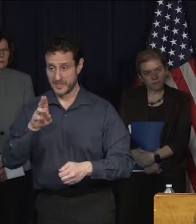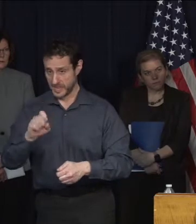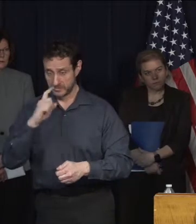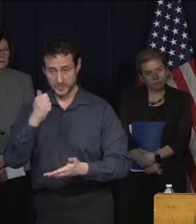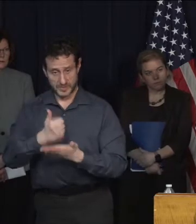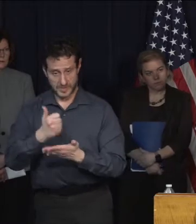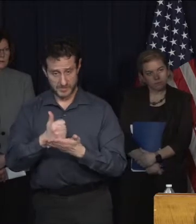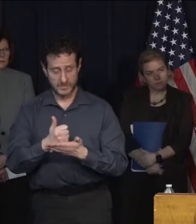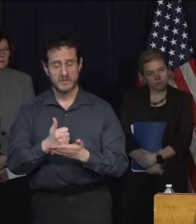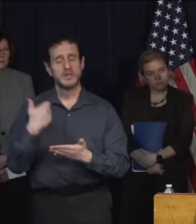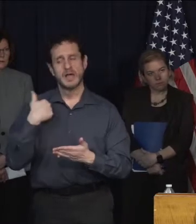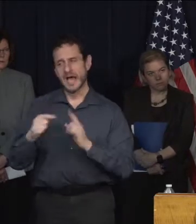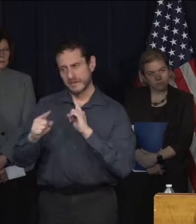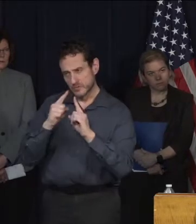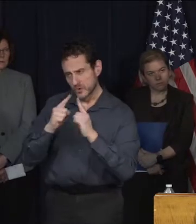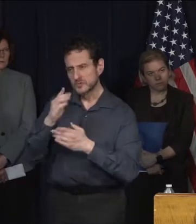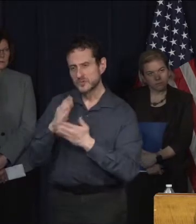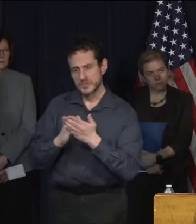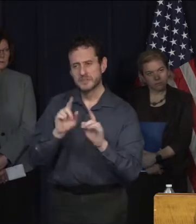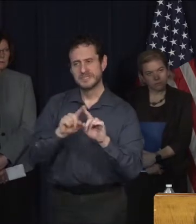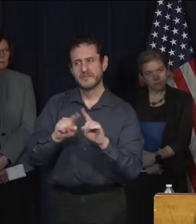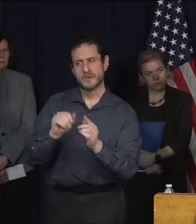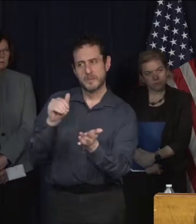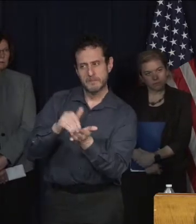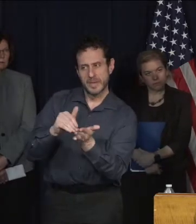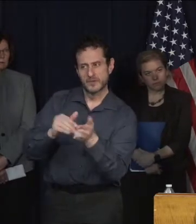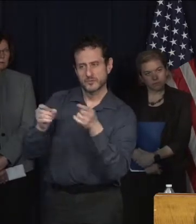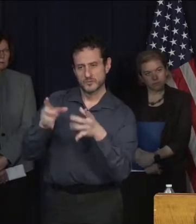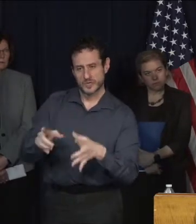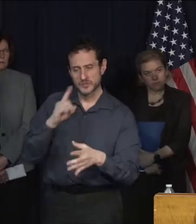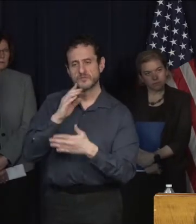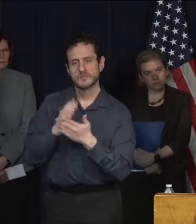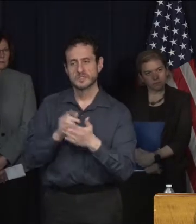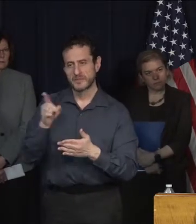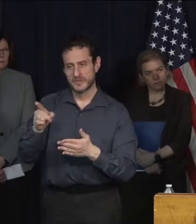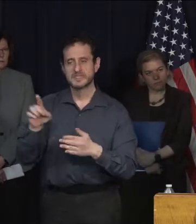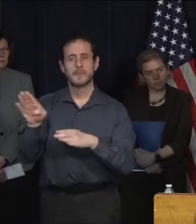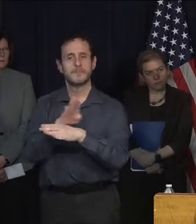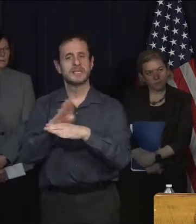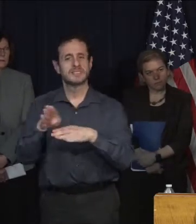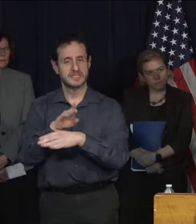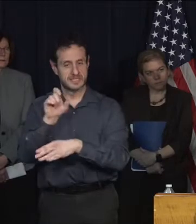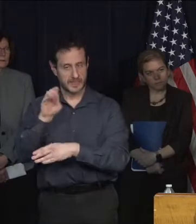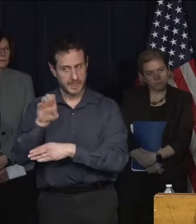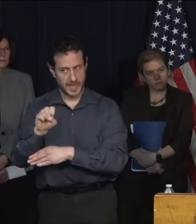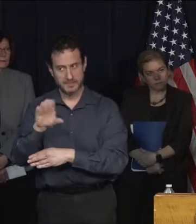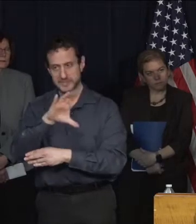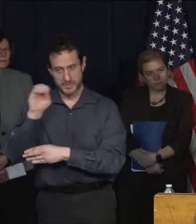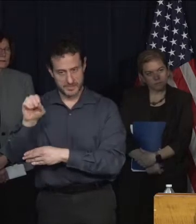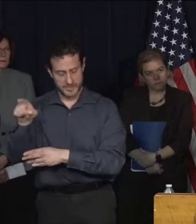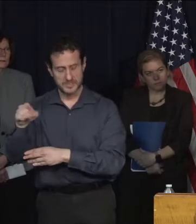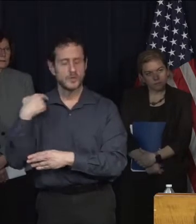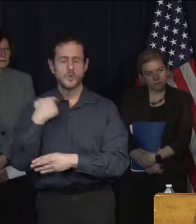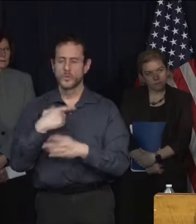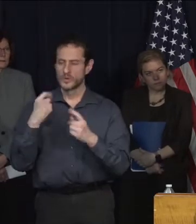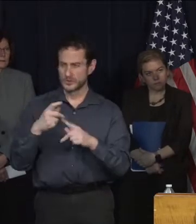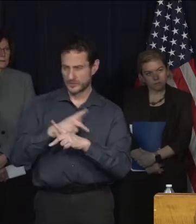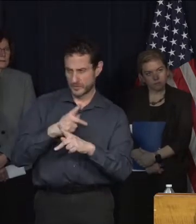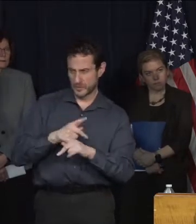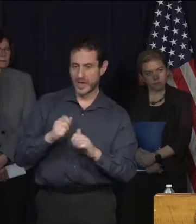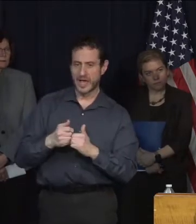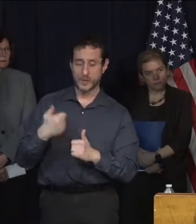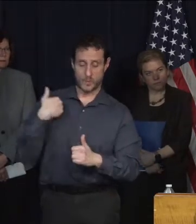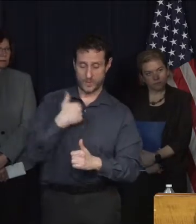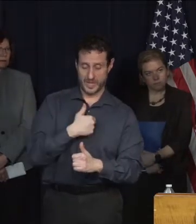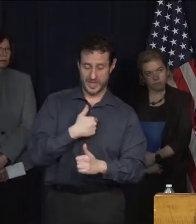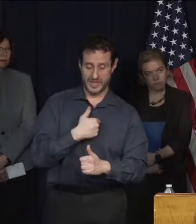on conversations with some of the medical directors from some of these commercial lab companies. And so we are working through how we can coordinate,